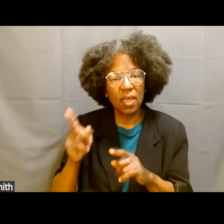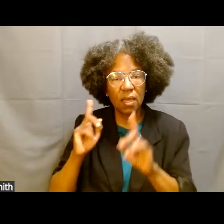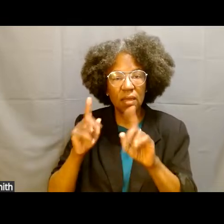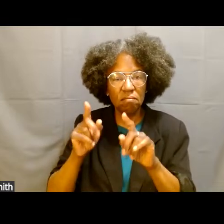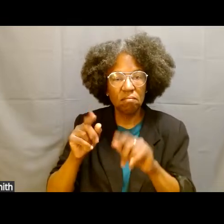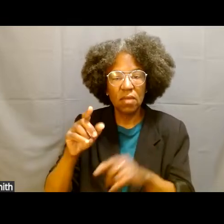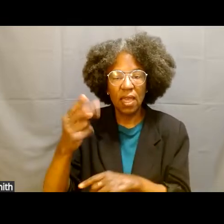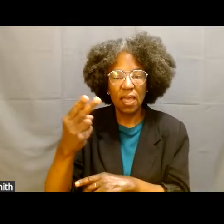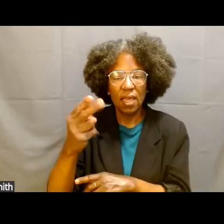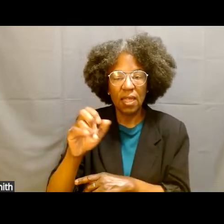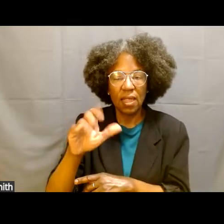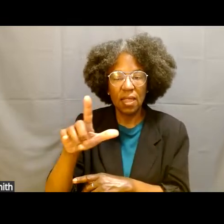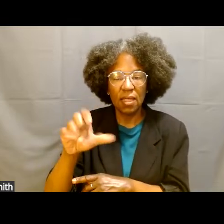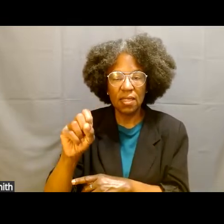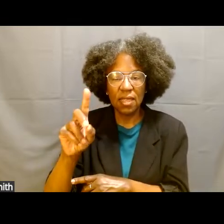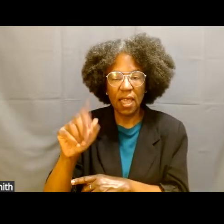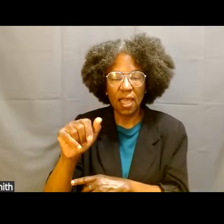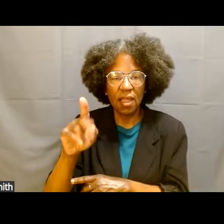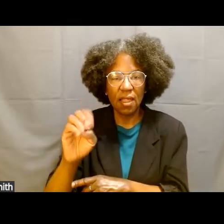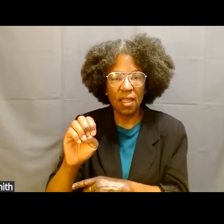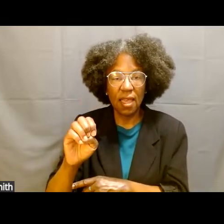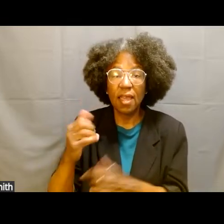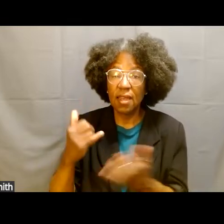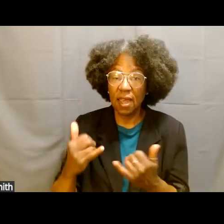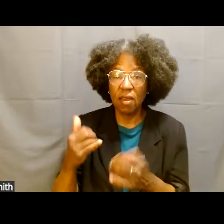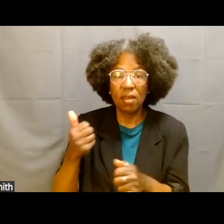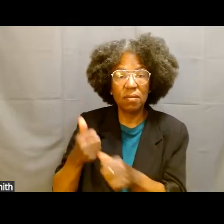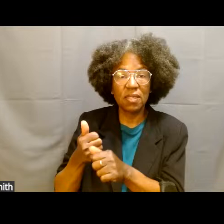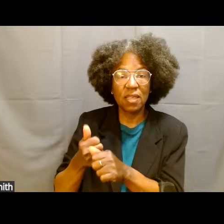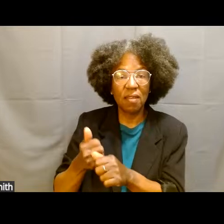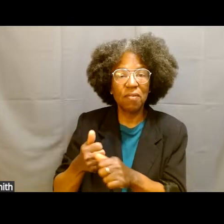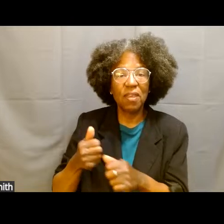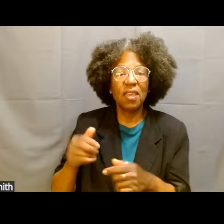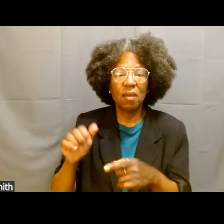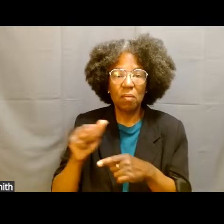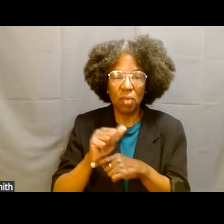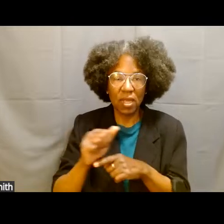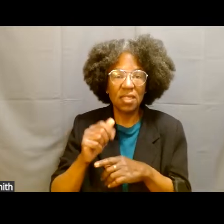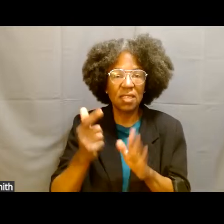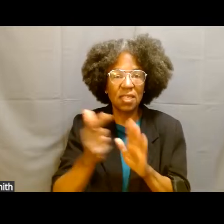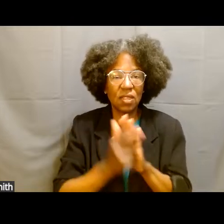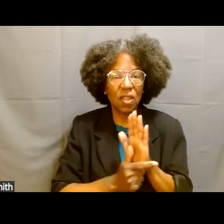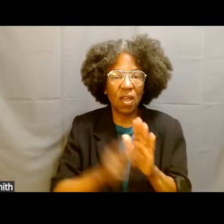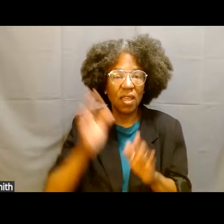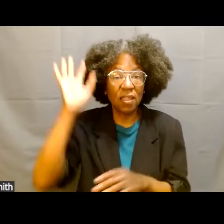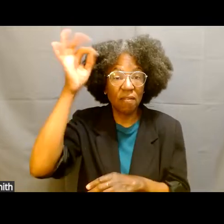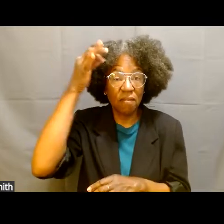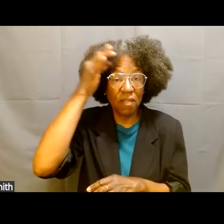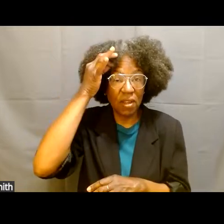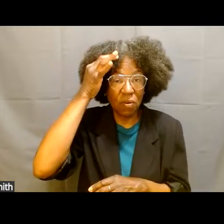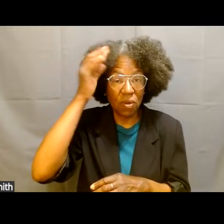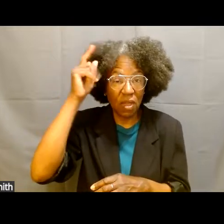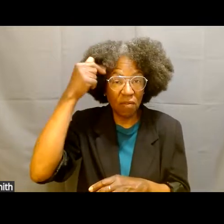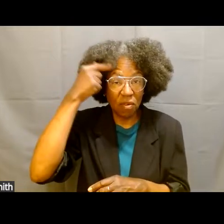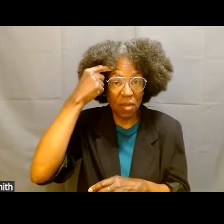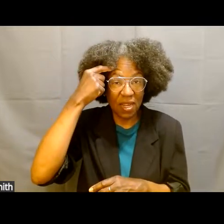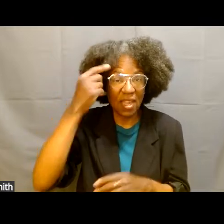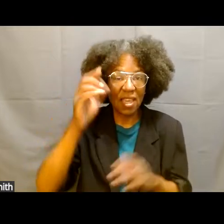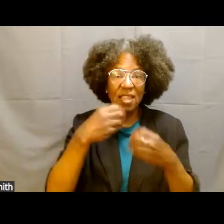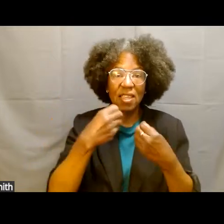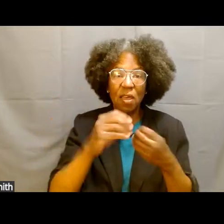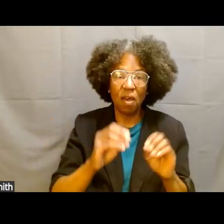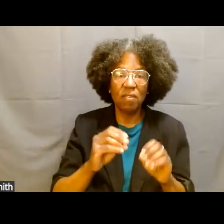and now he practices law for the federal government in the Office of Personnel Management. And I'm sure he could have made